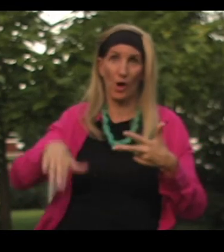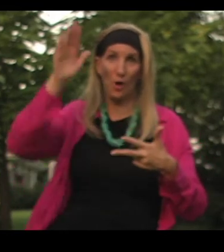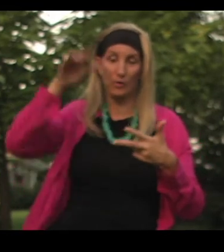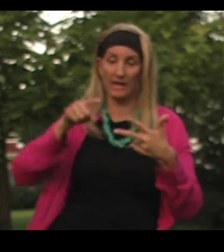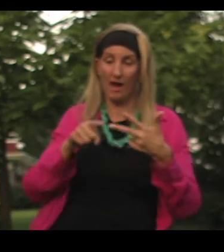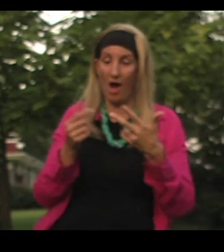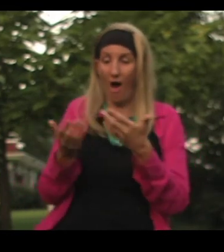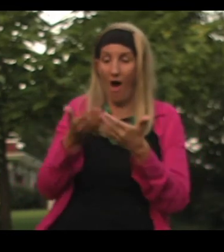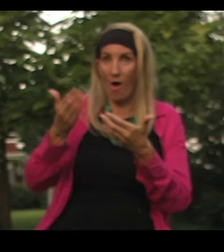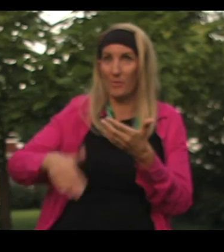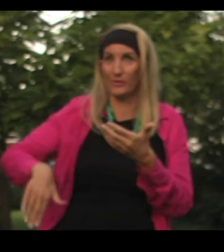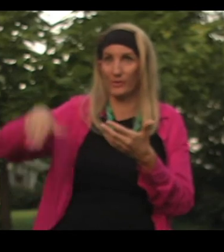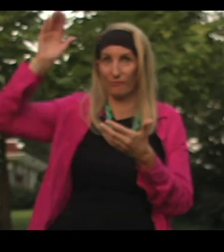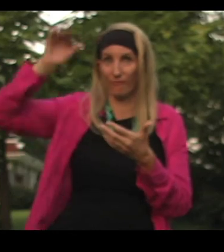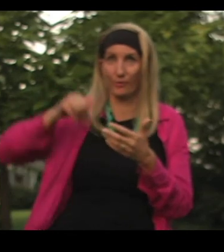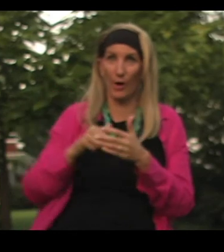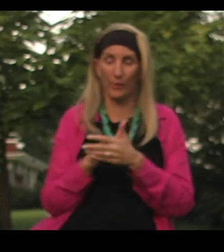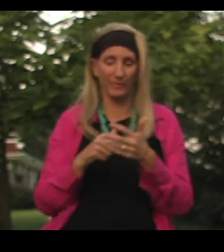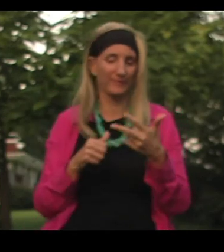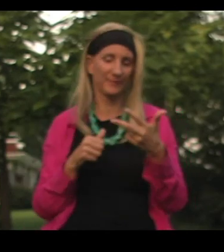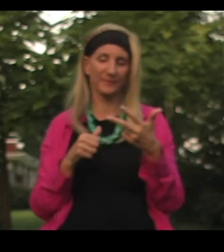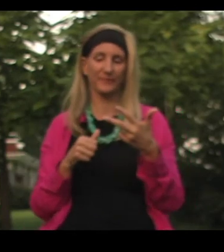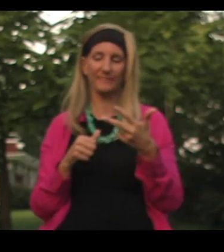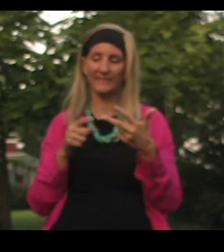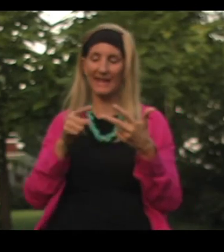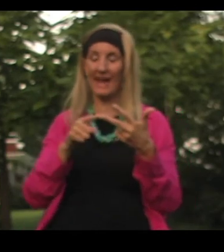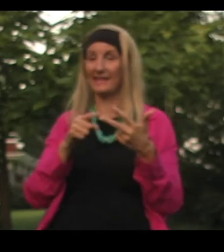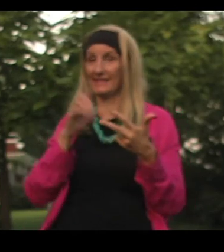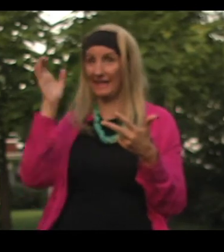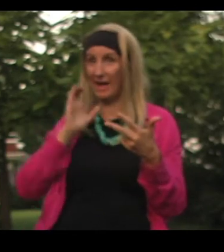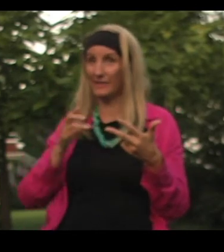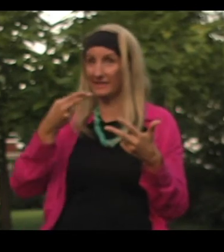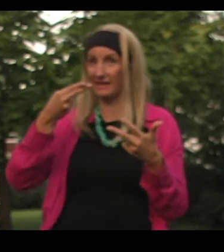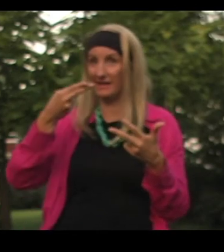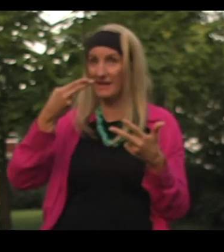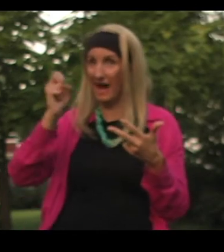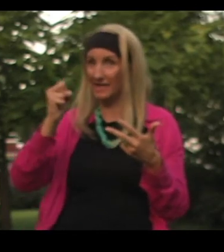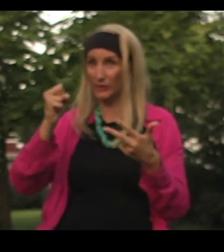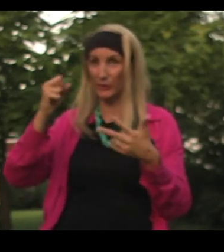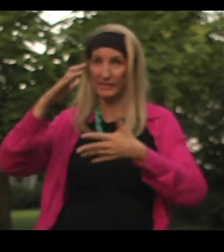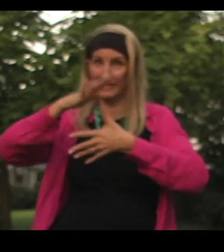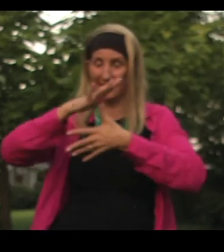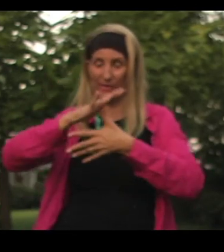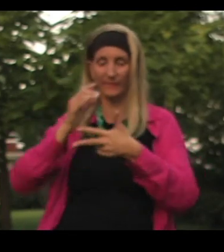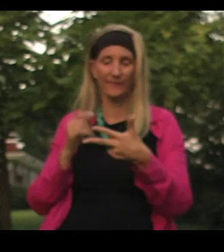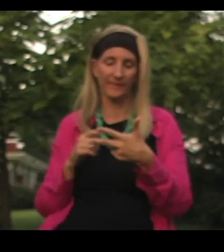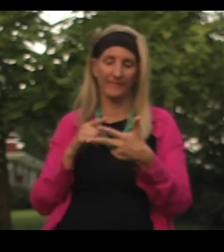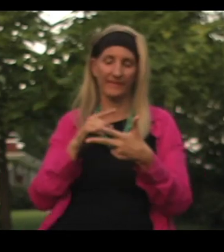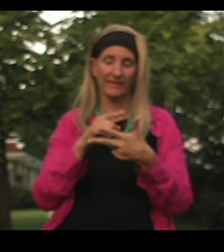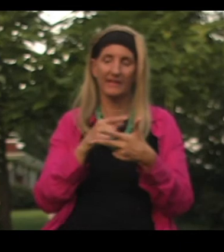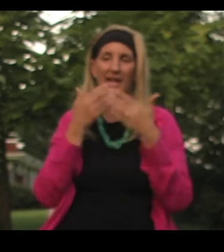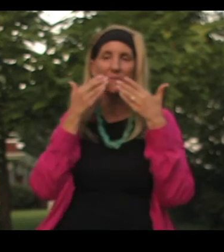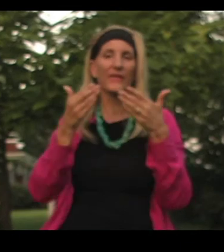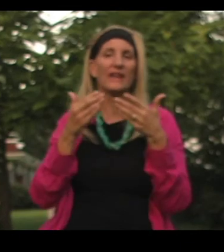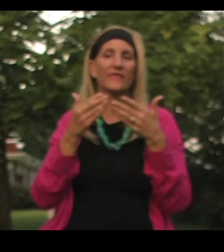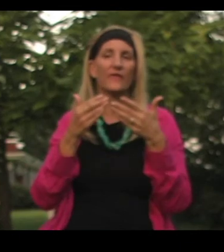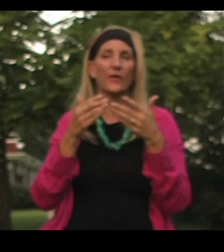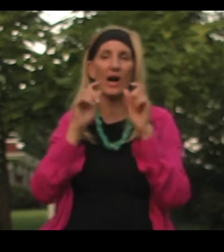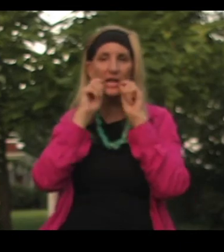grown and almost grown, as Cloudy's a high school senior. I'm thankful for